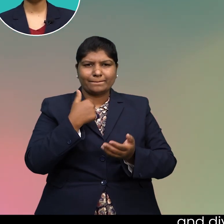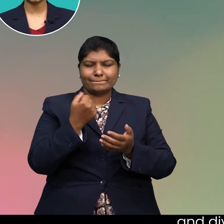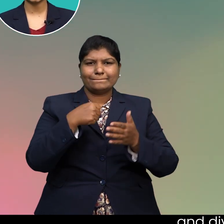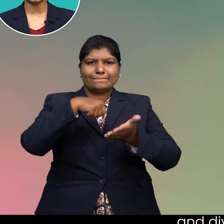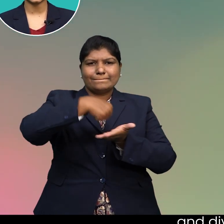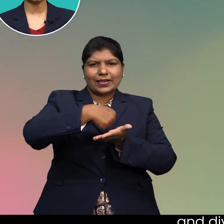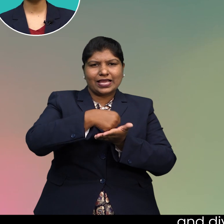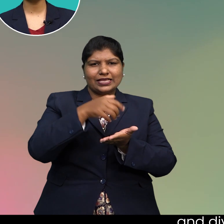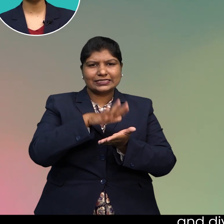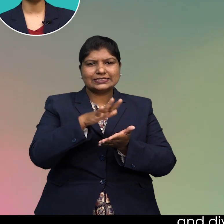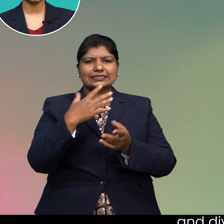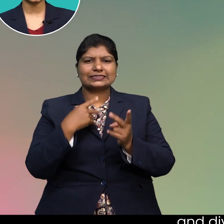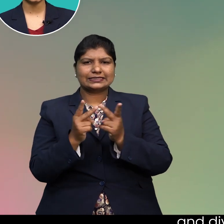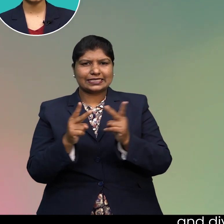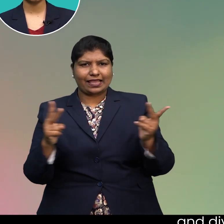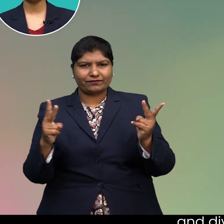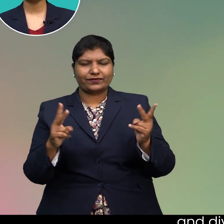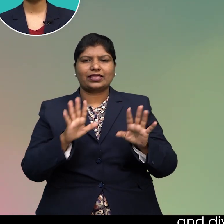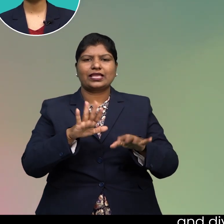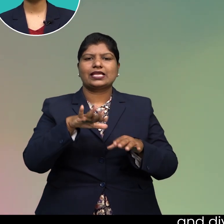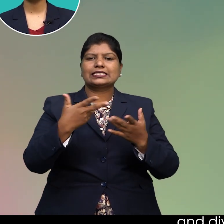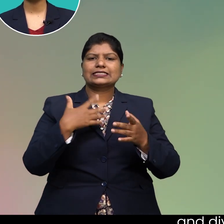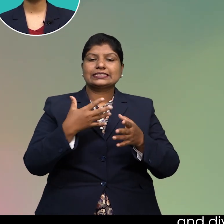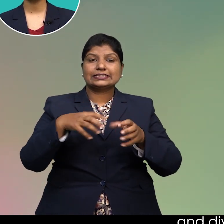Most animals are mobile.